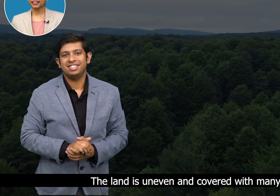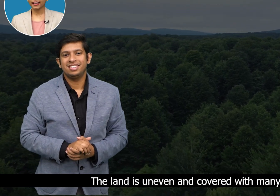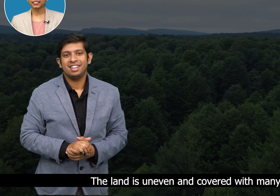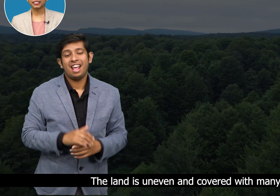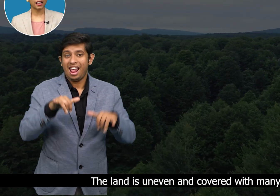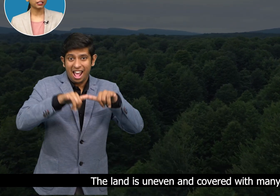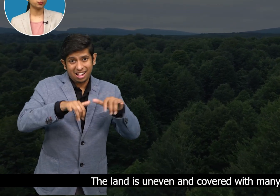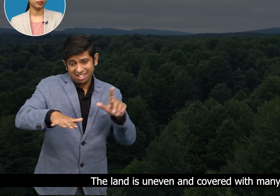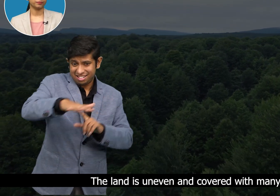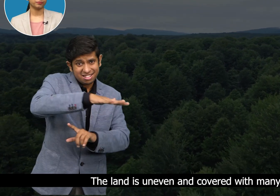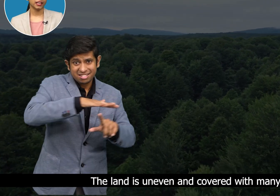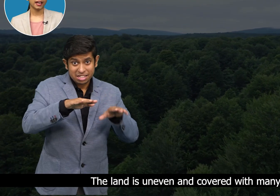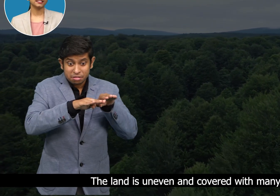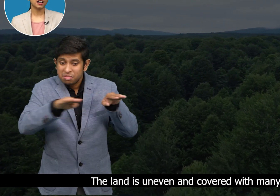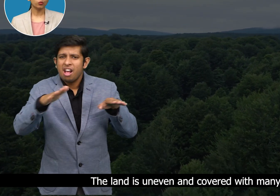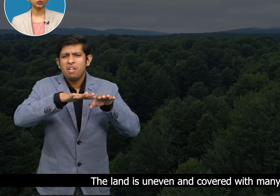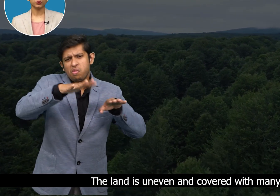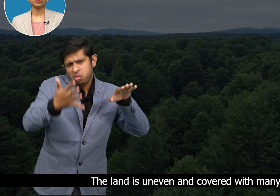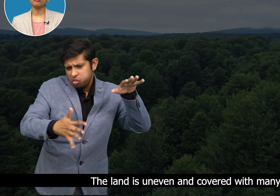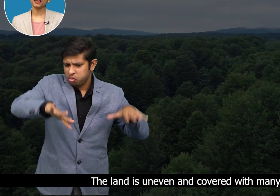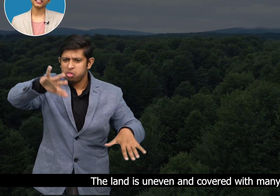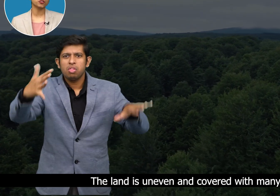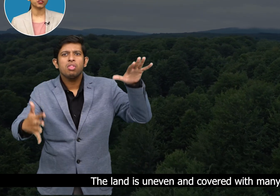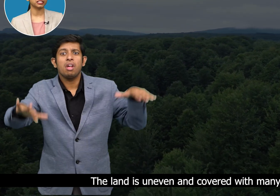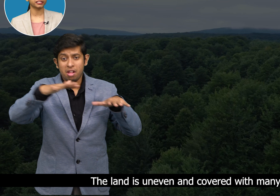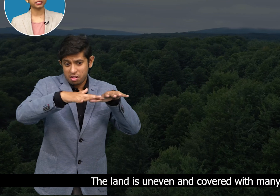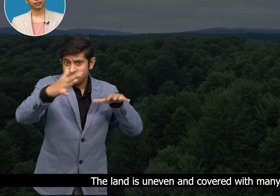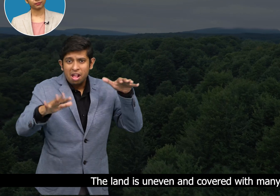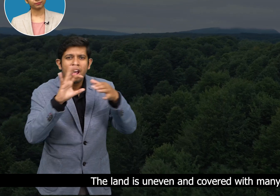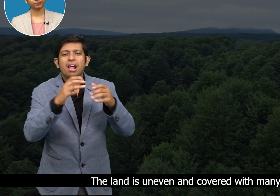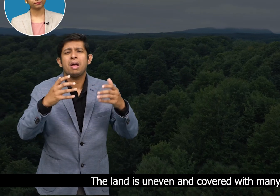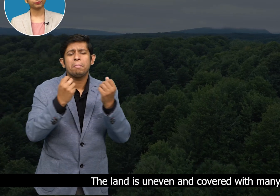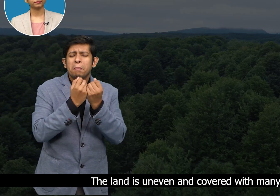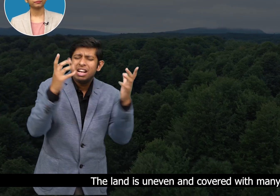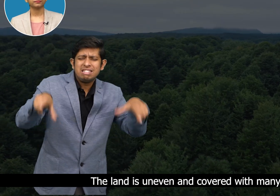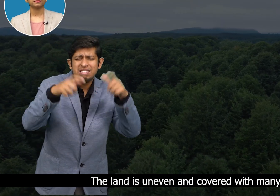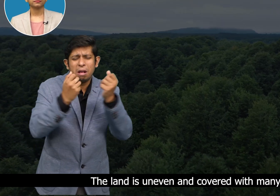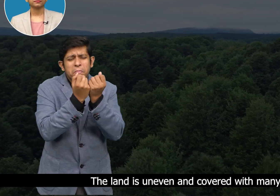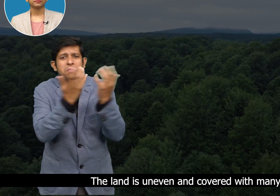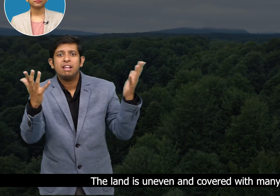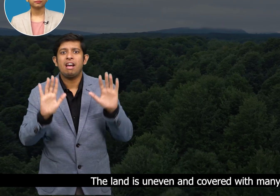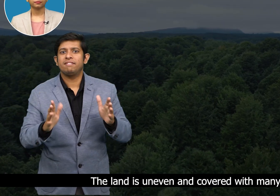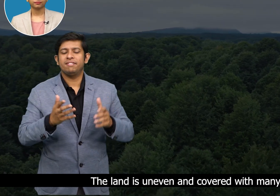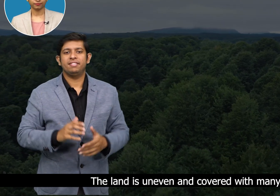The land is uneven and covered with many trees.